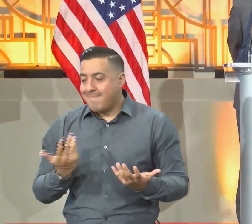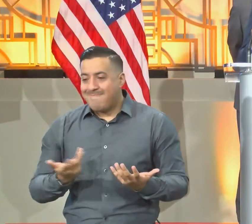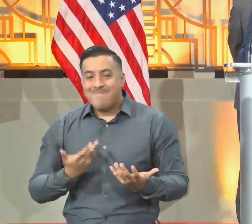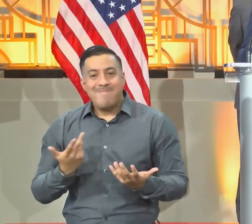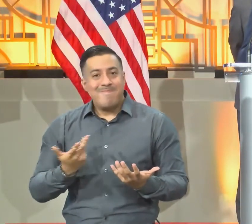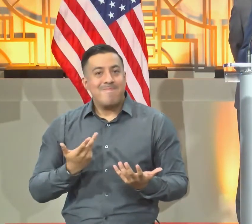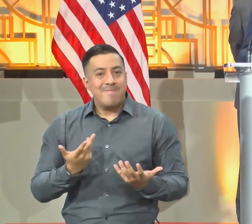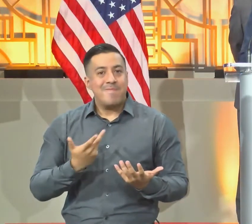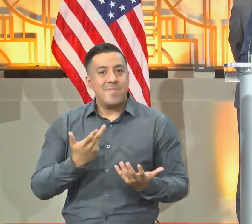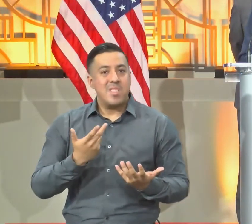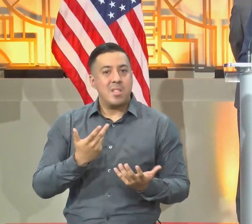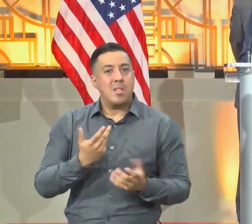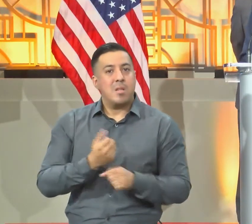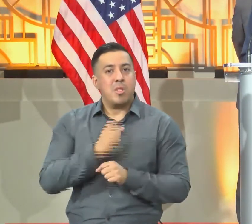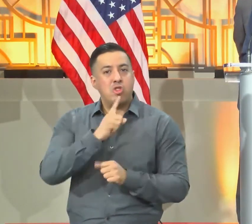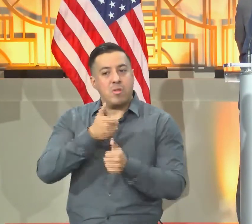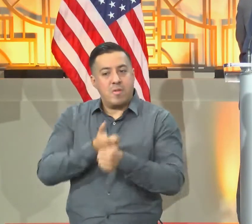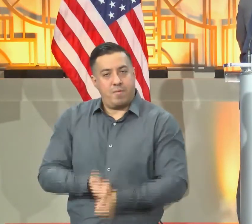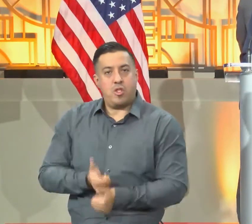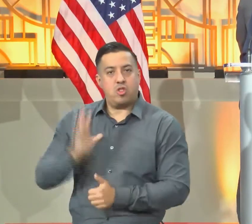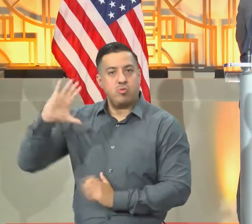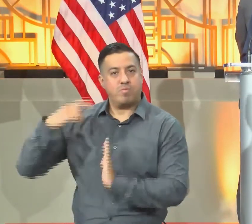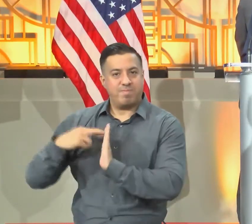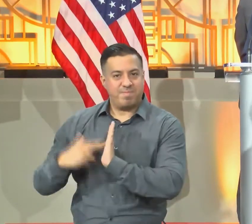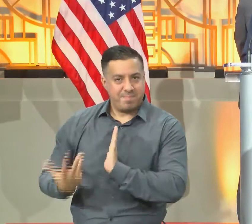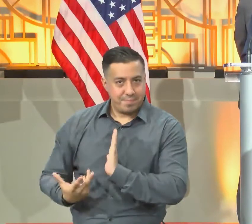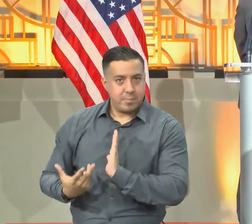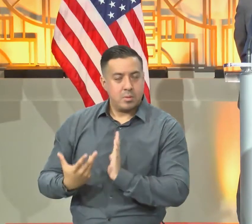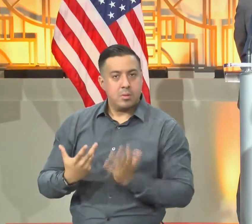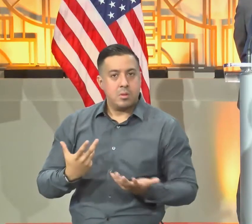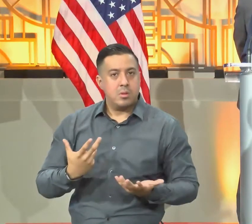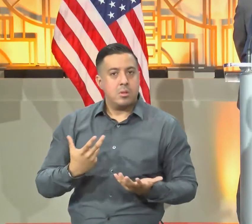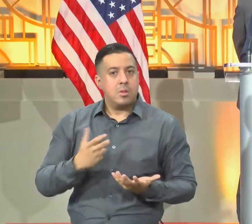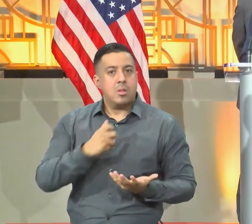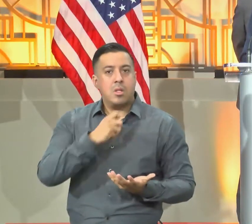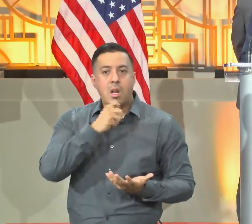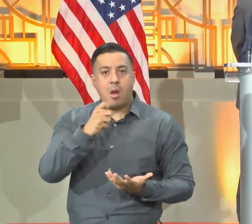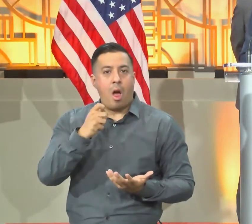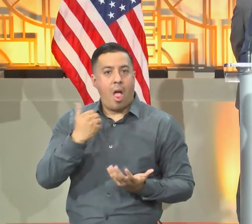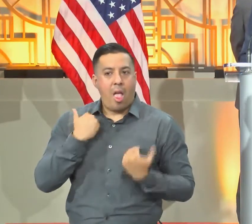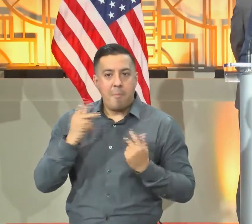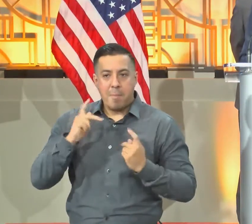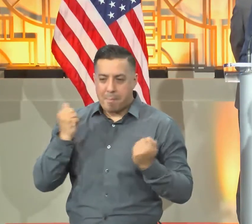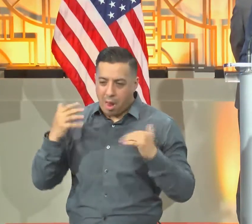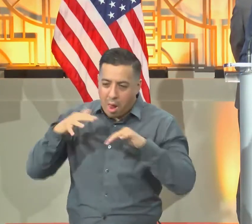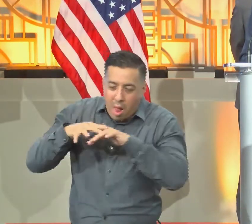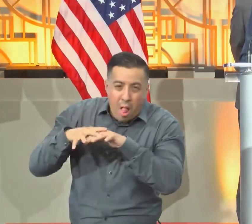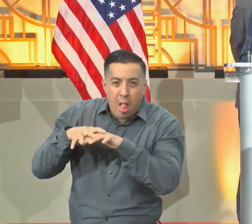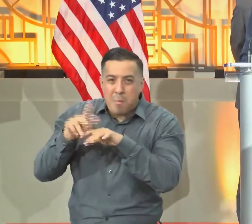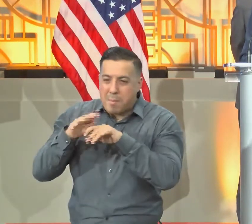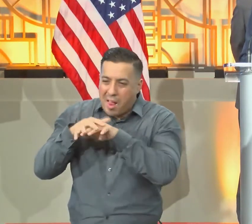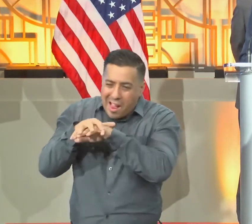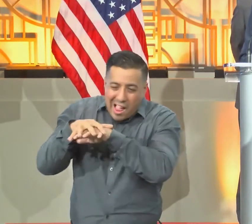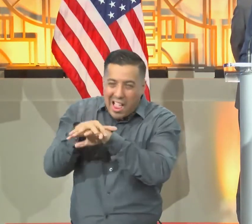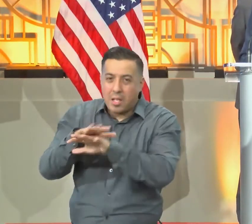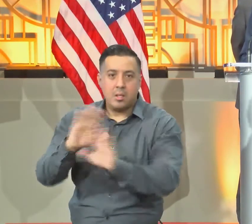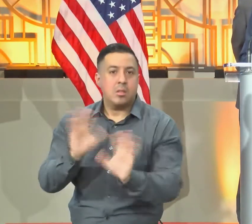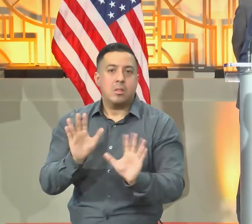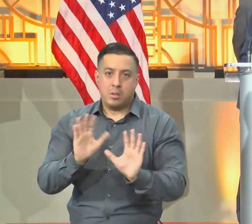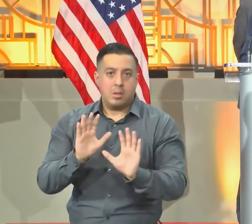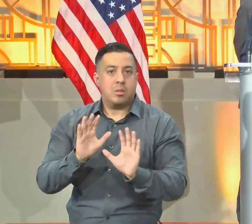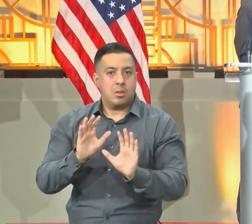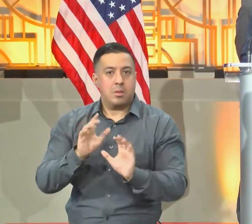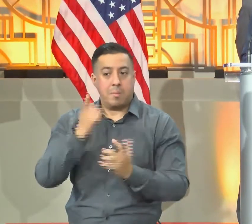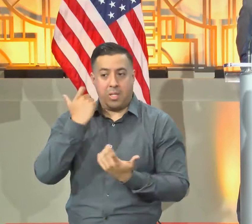obey the occupancy requirements, not to be jam-packed in these establishments, or you run